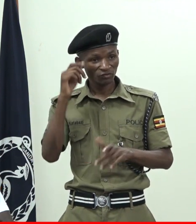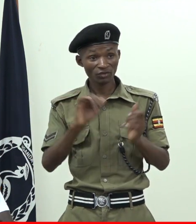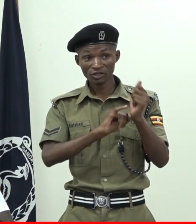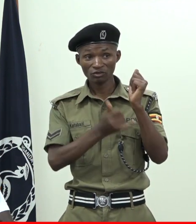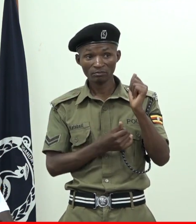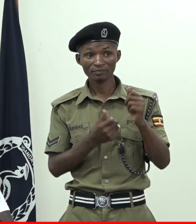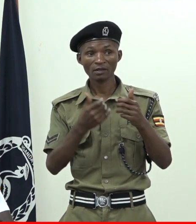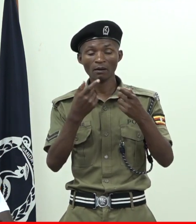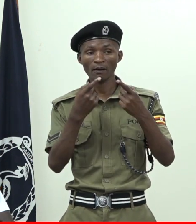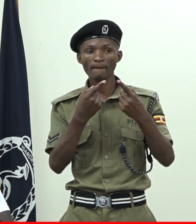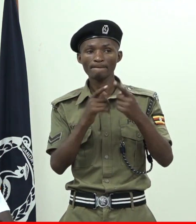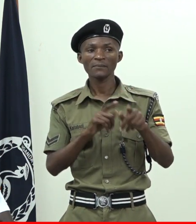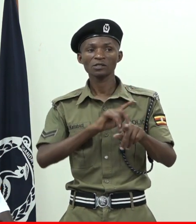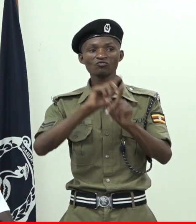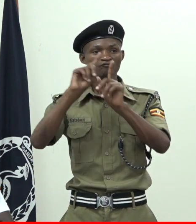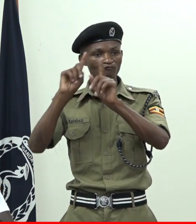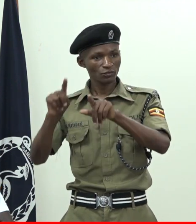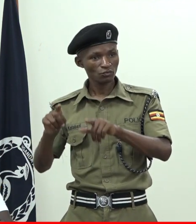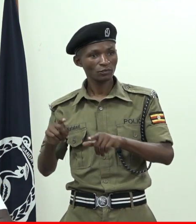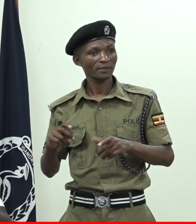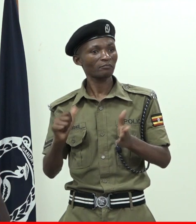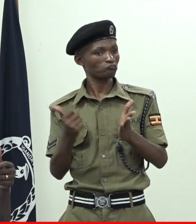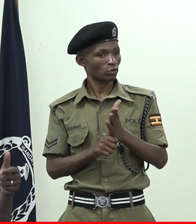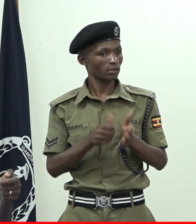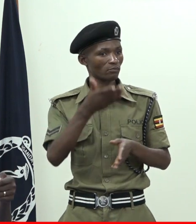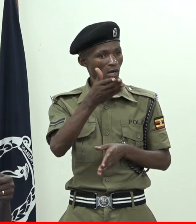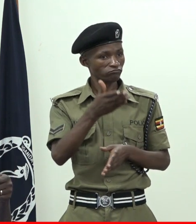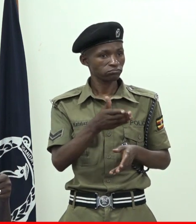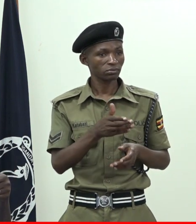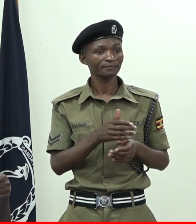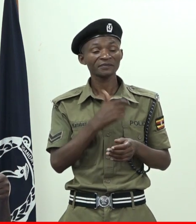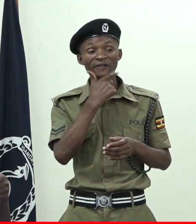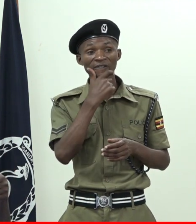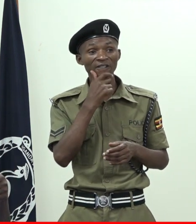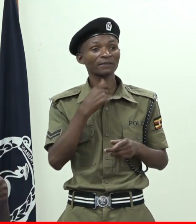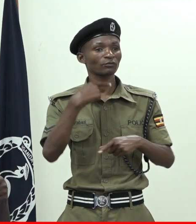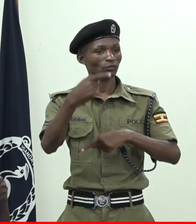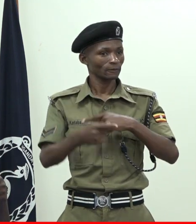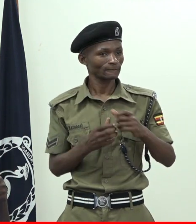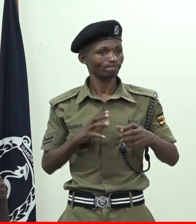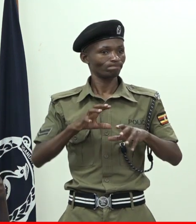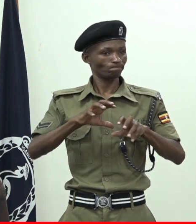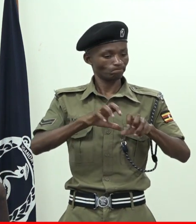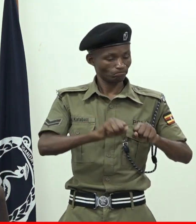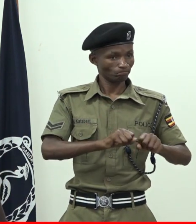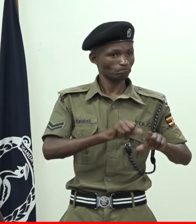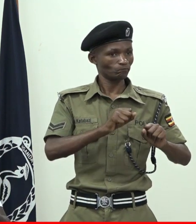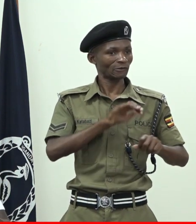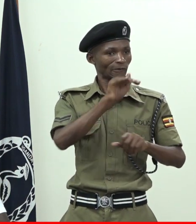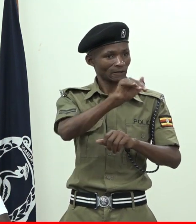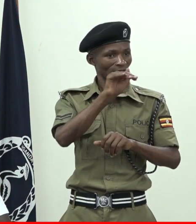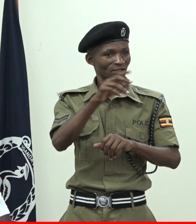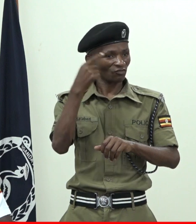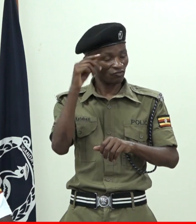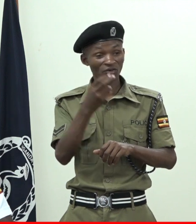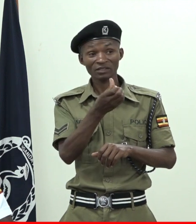time, once you're stuck there, the trafficker continues again to squeeze you. And now they're asking